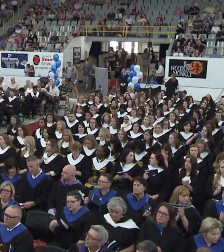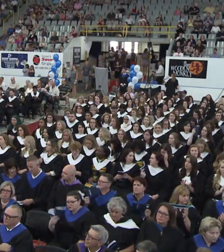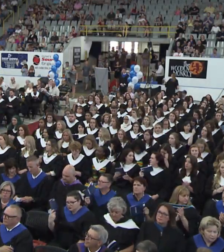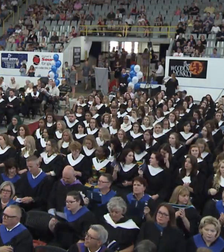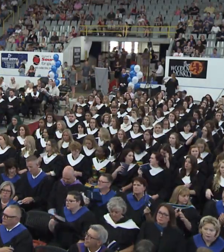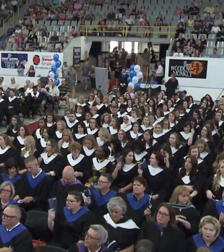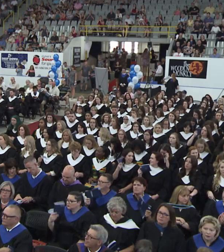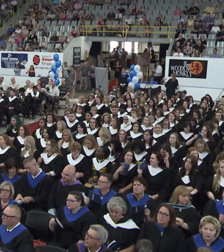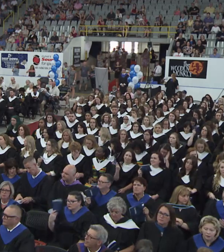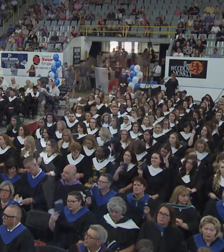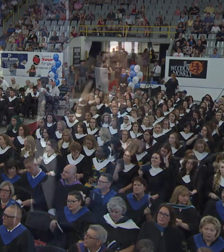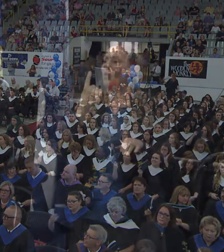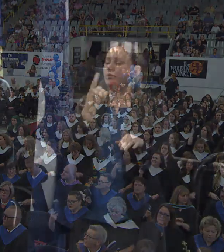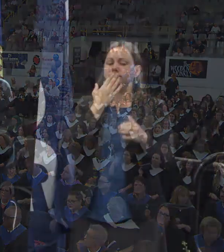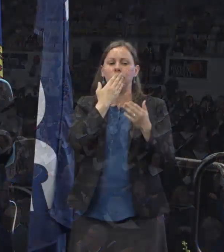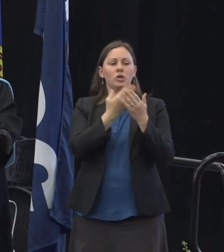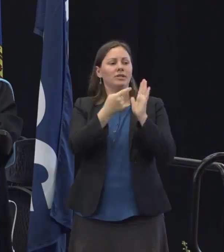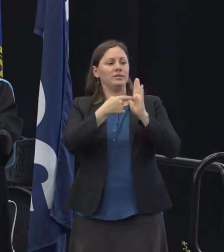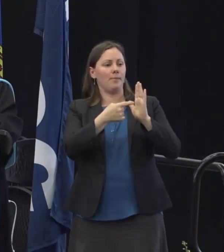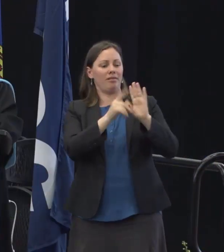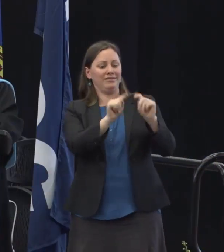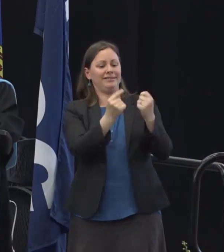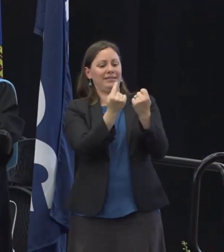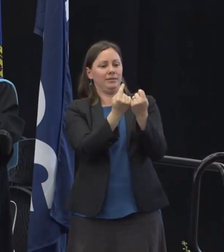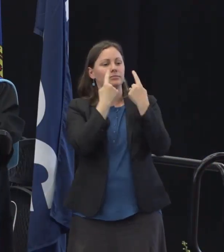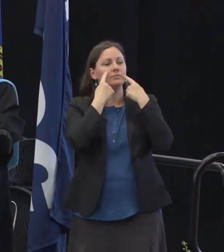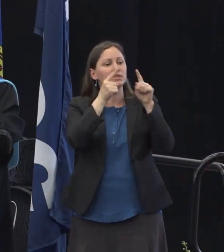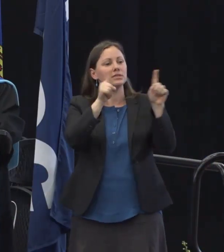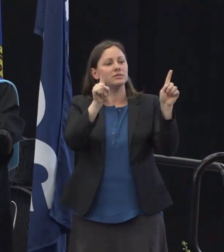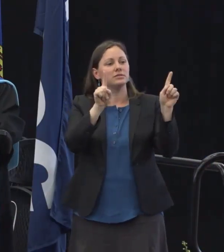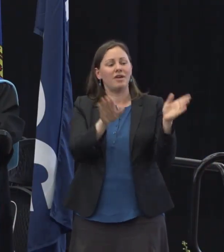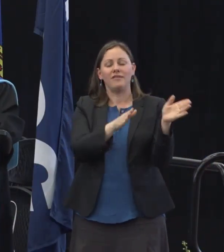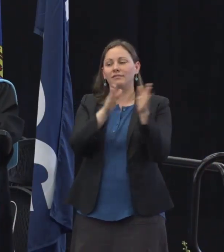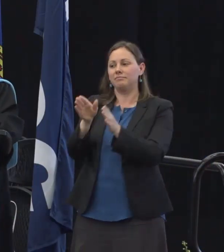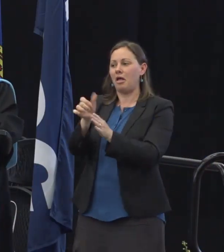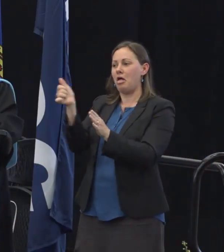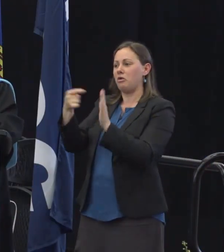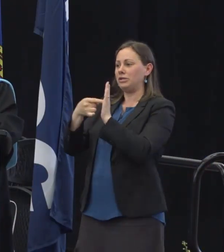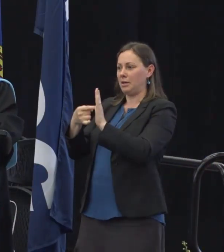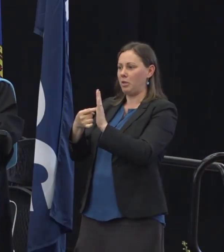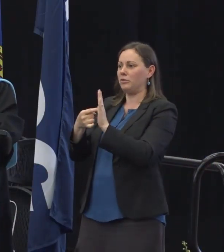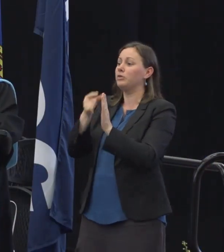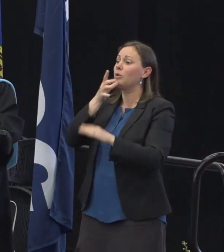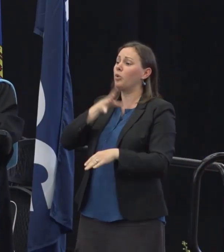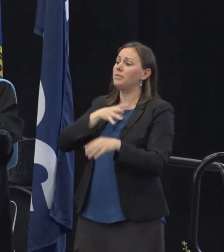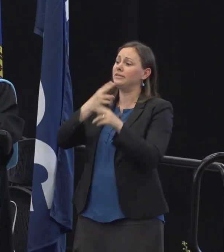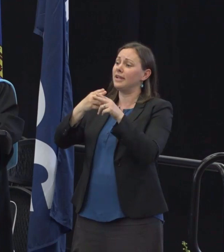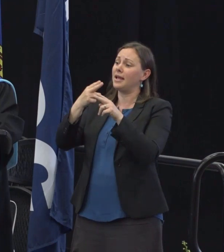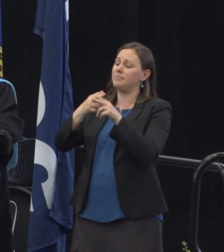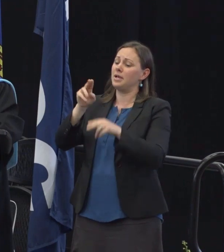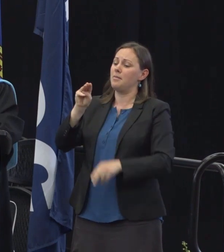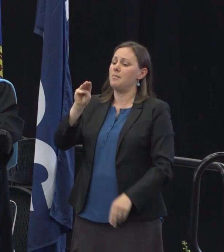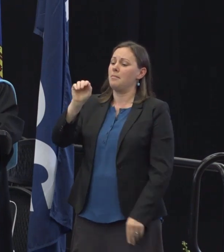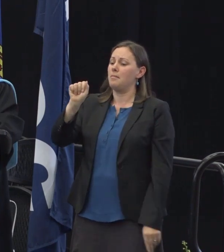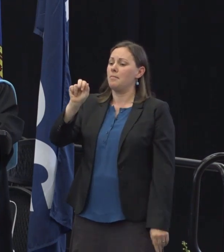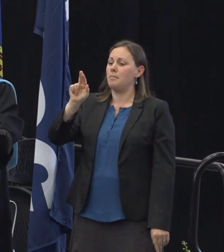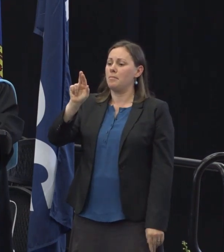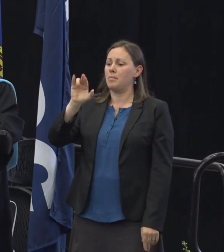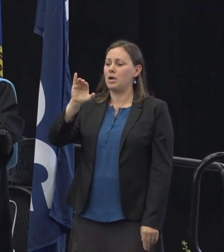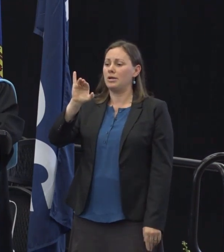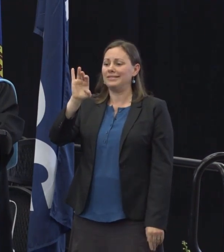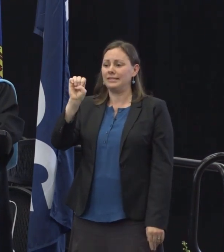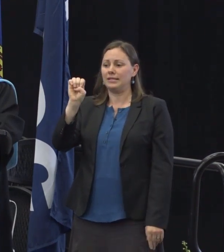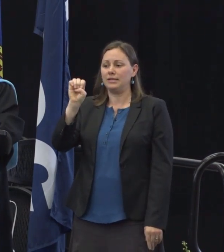That was one example of a team success, but we have another example, a story of Marcia Webb, a student in our child and